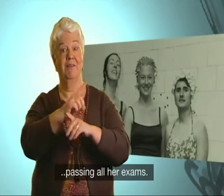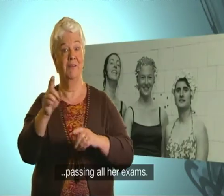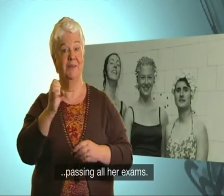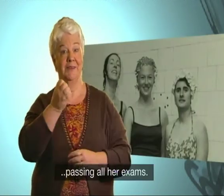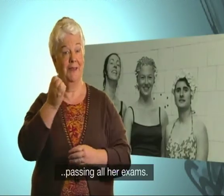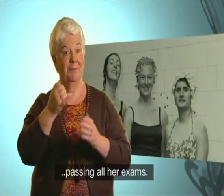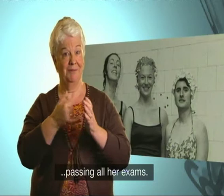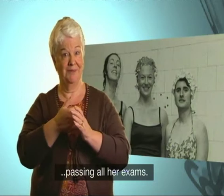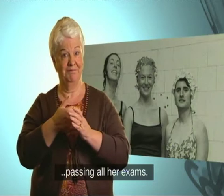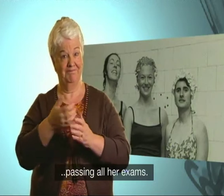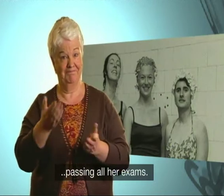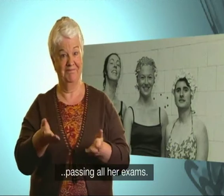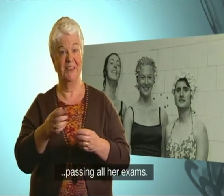passing all her exams.